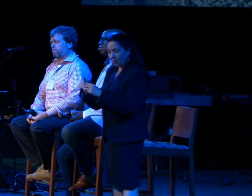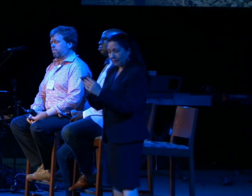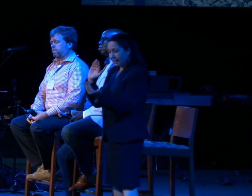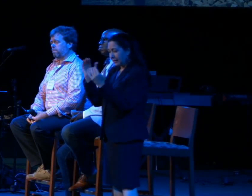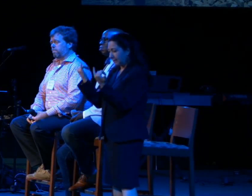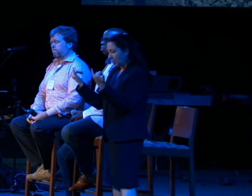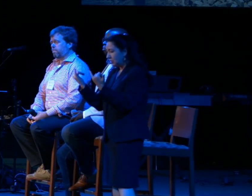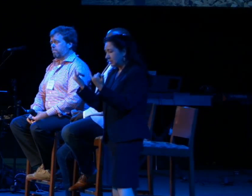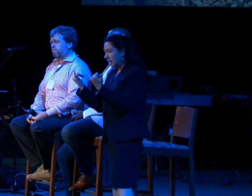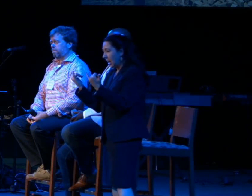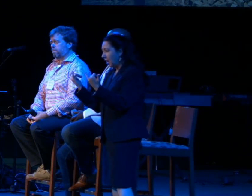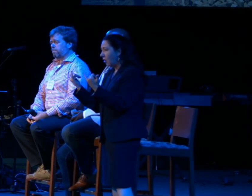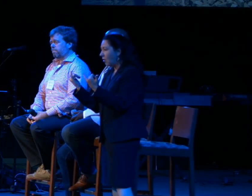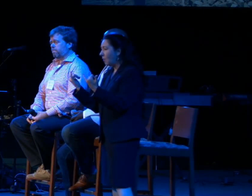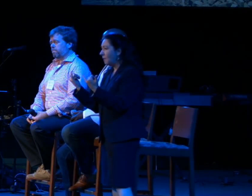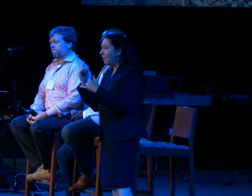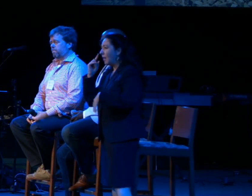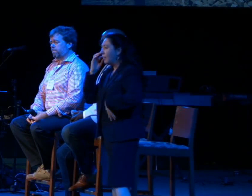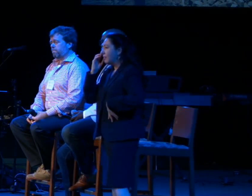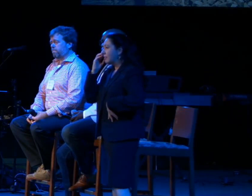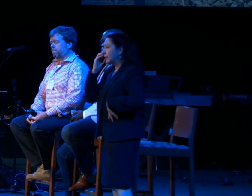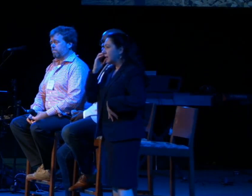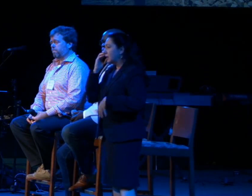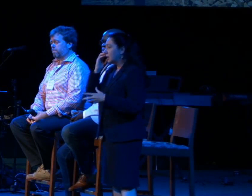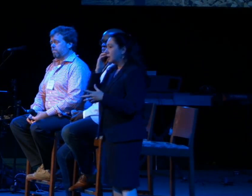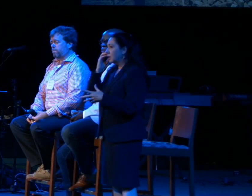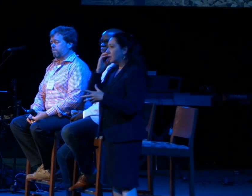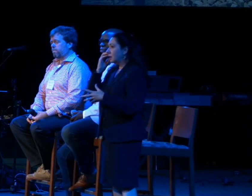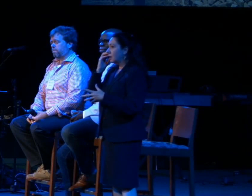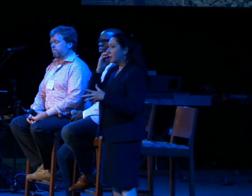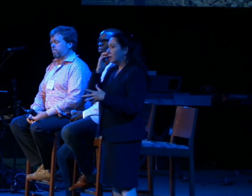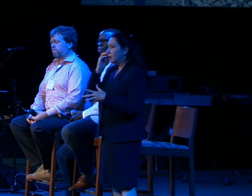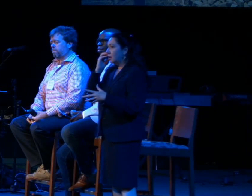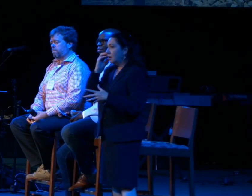but we find ourselves in shambles.